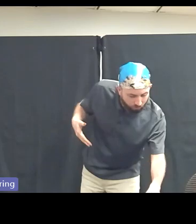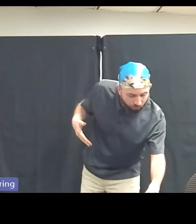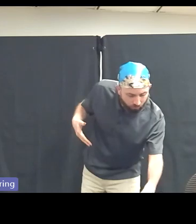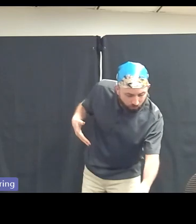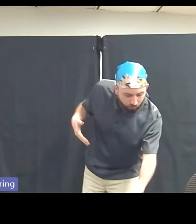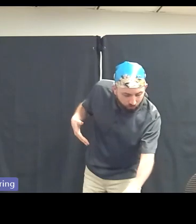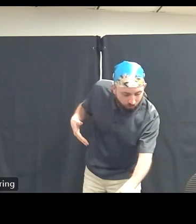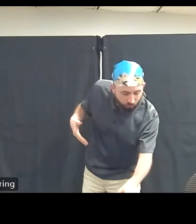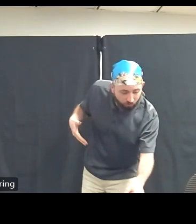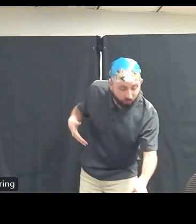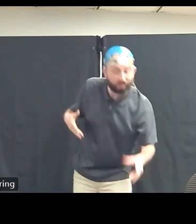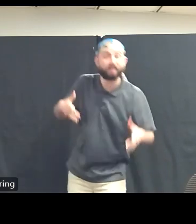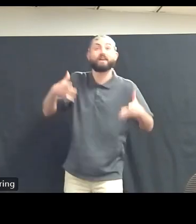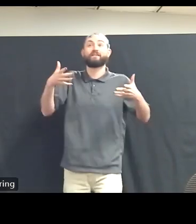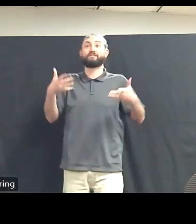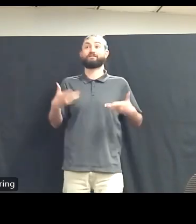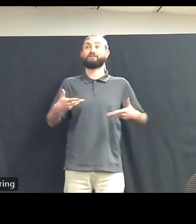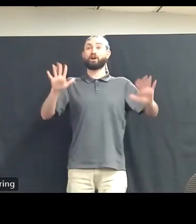touching.